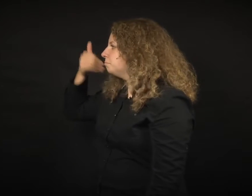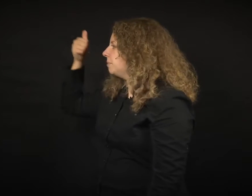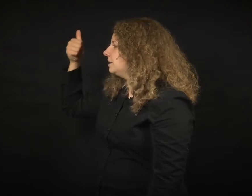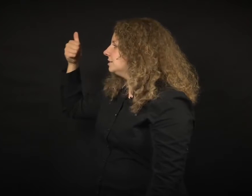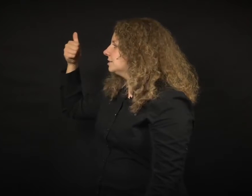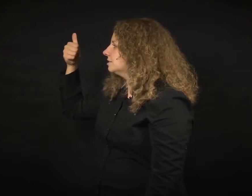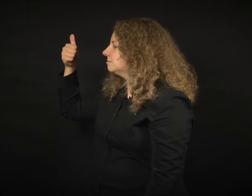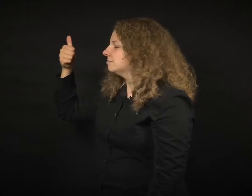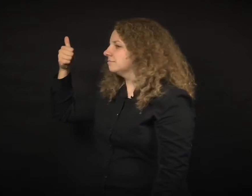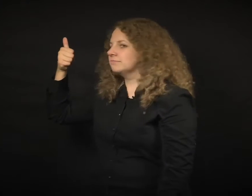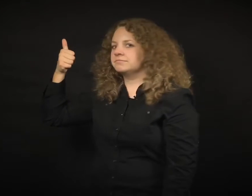Best.